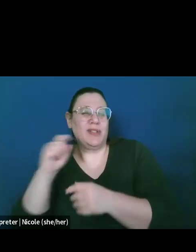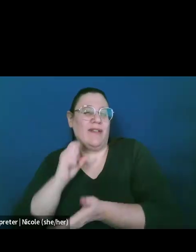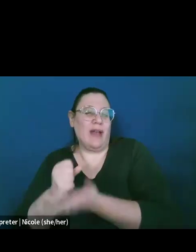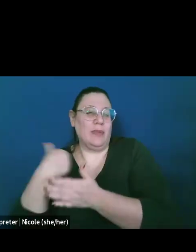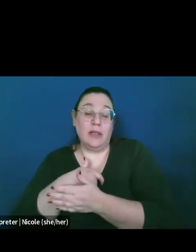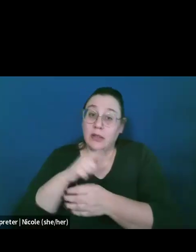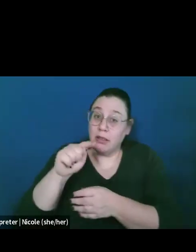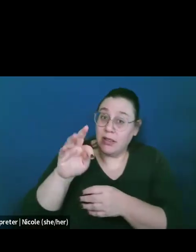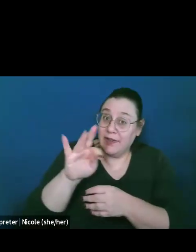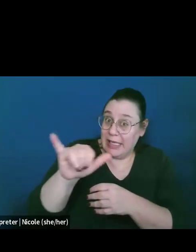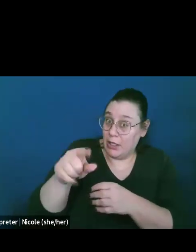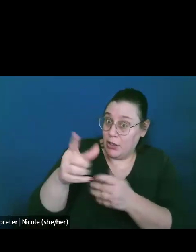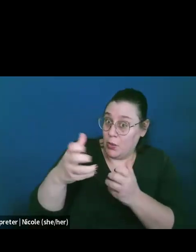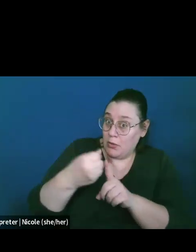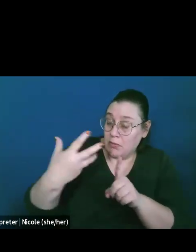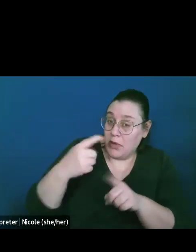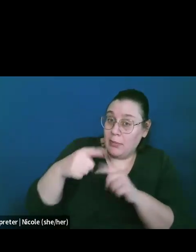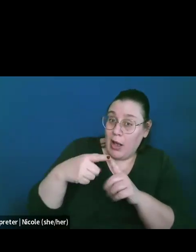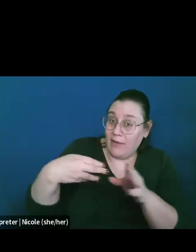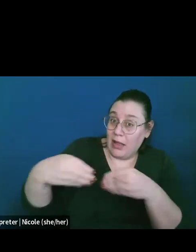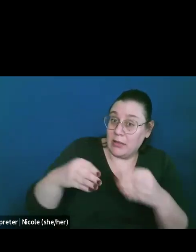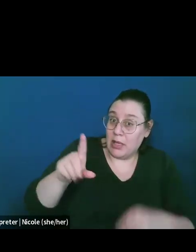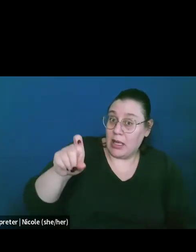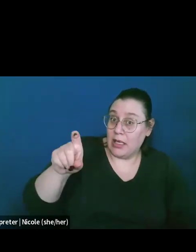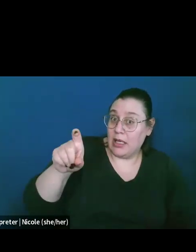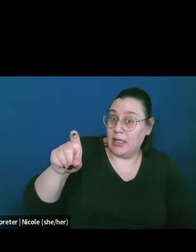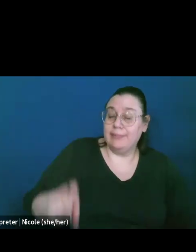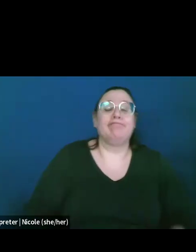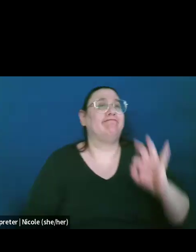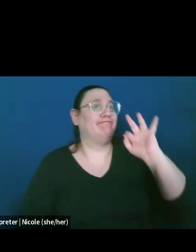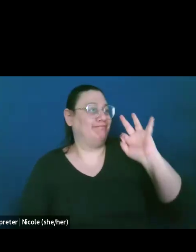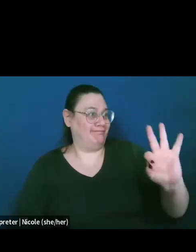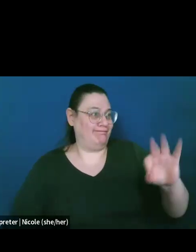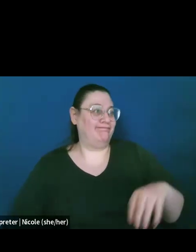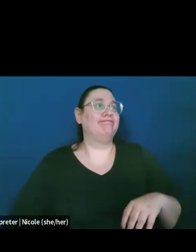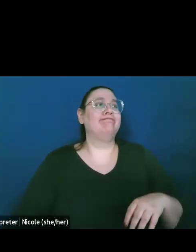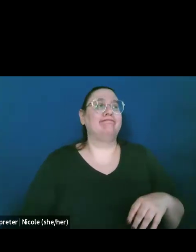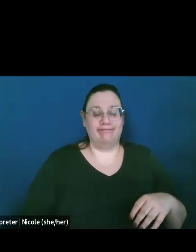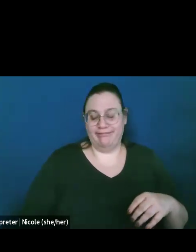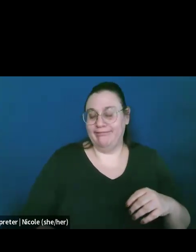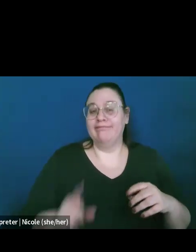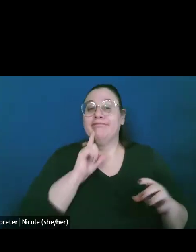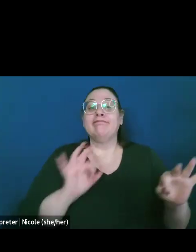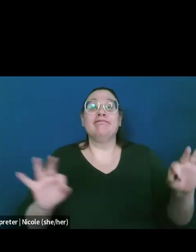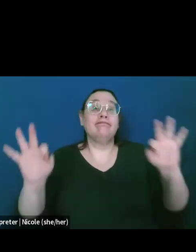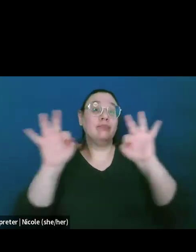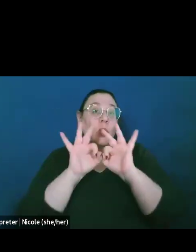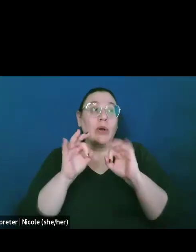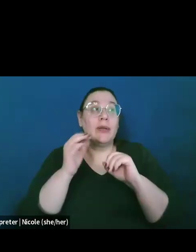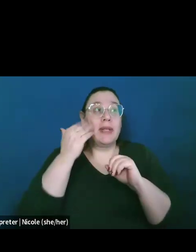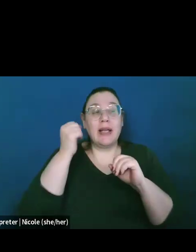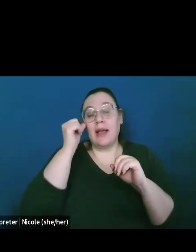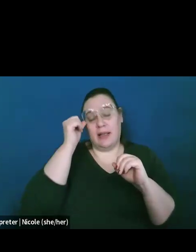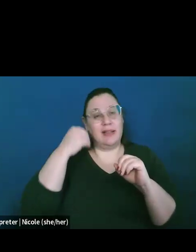Tiffany, do you want to speak a little bit about flexibility? Yes, I think it's really important because you have your